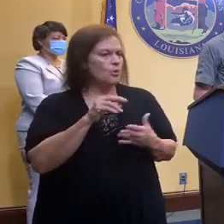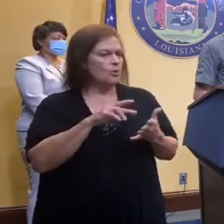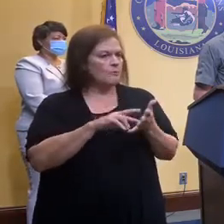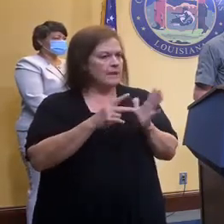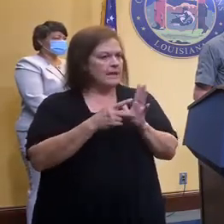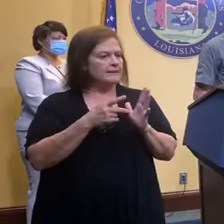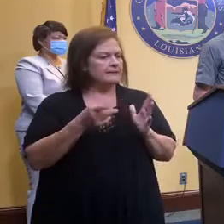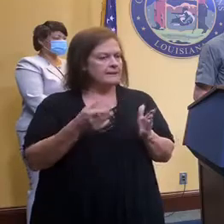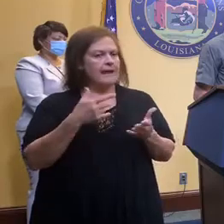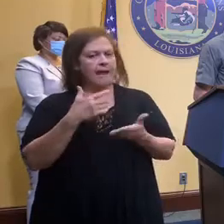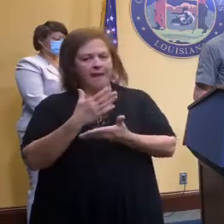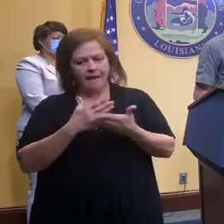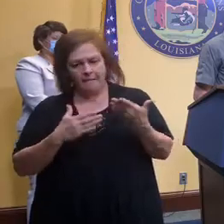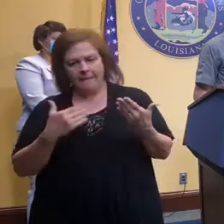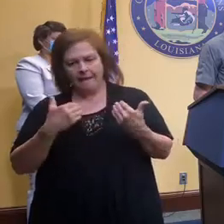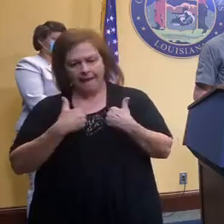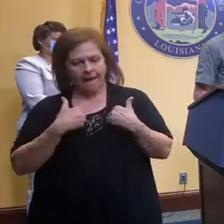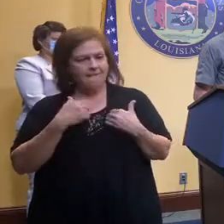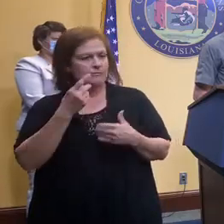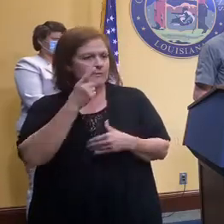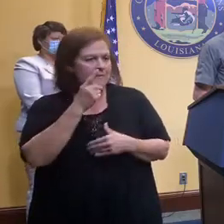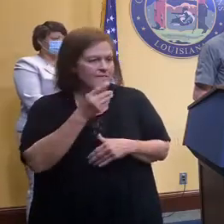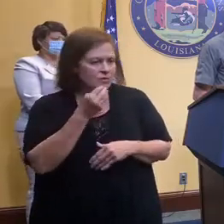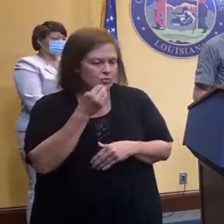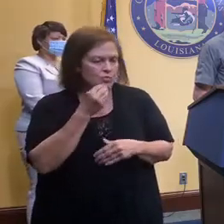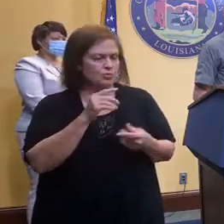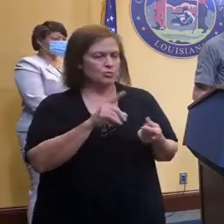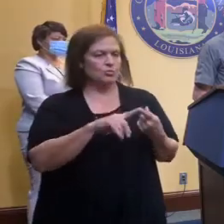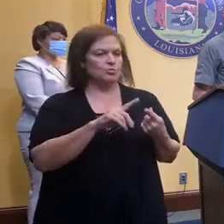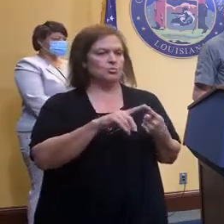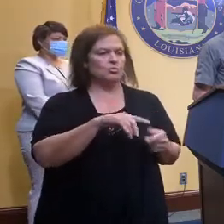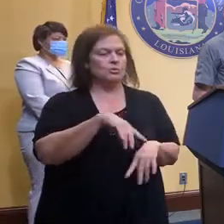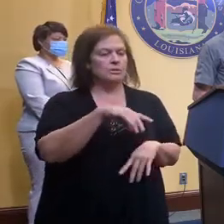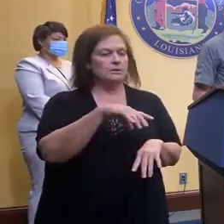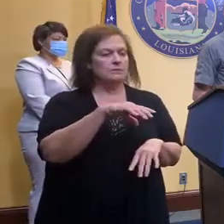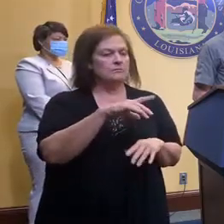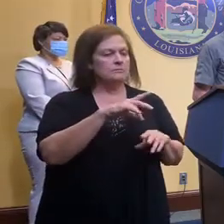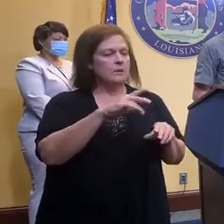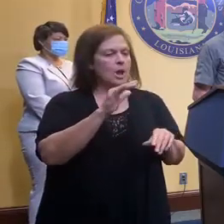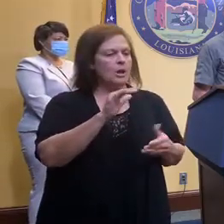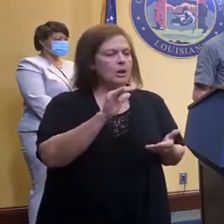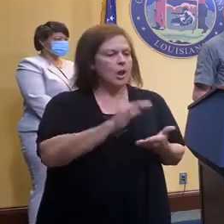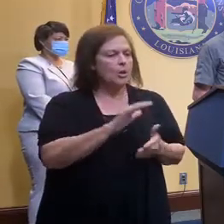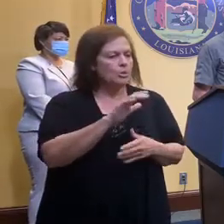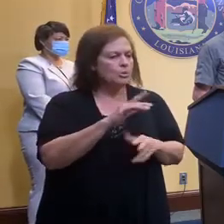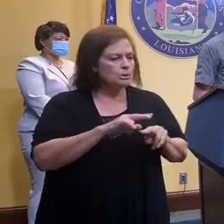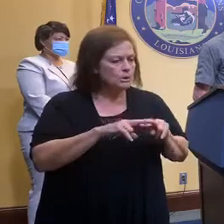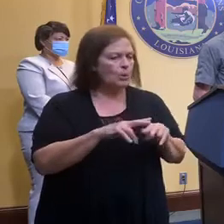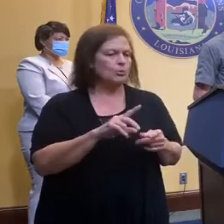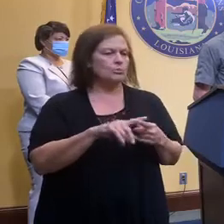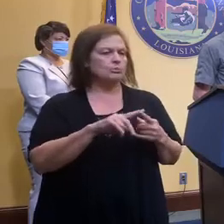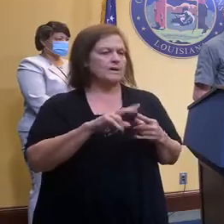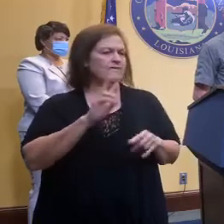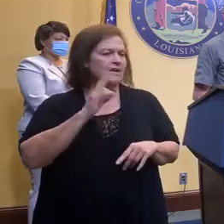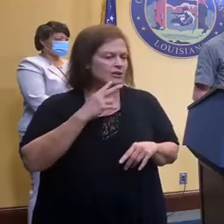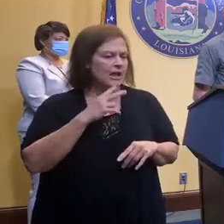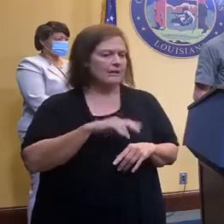low sodium diabetics, celiac, and also a vegetarian